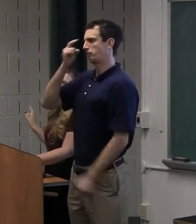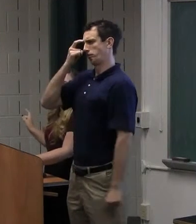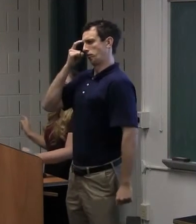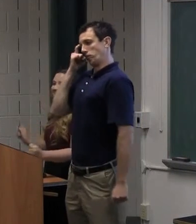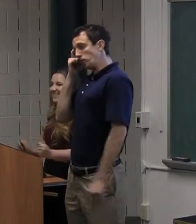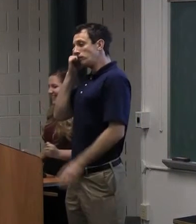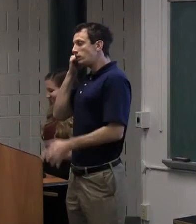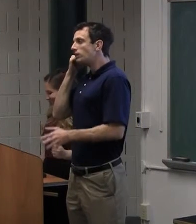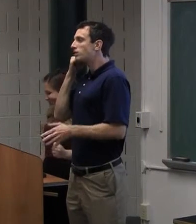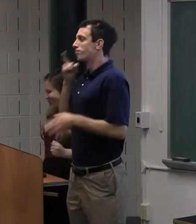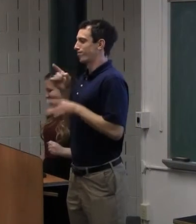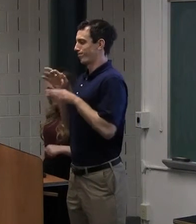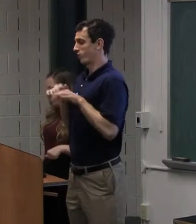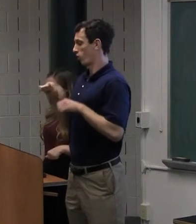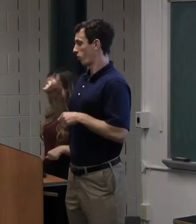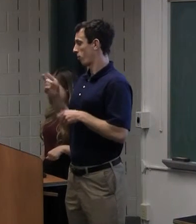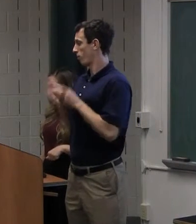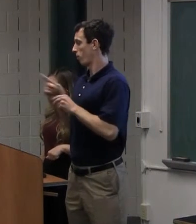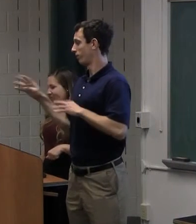last hours.